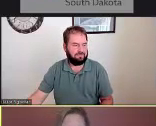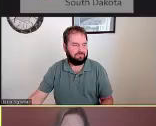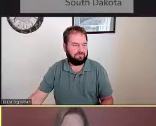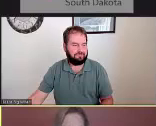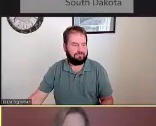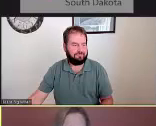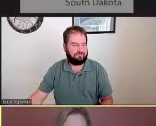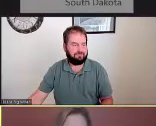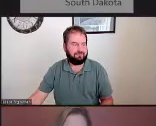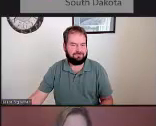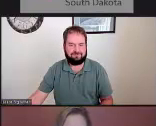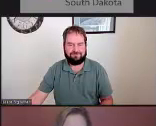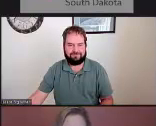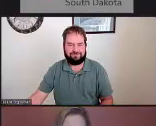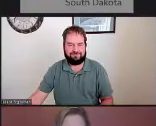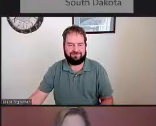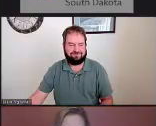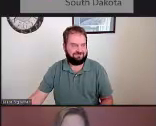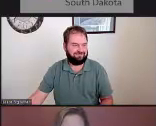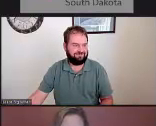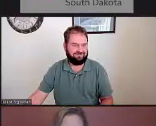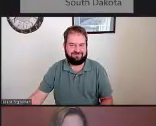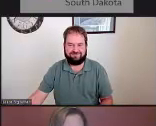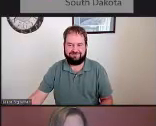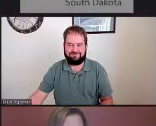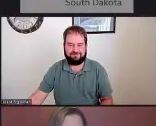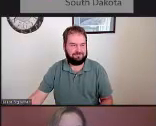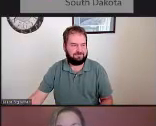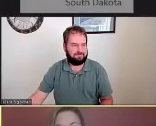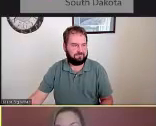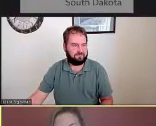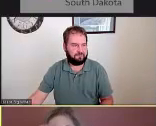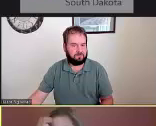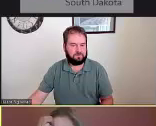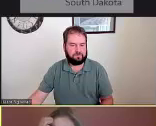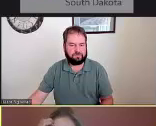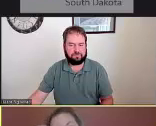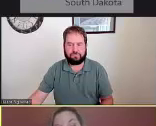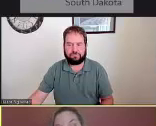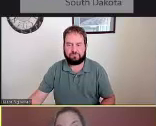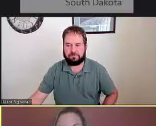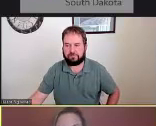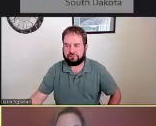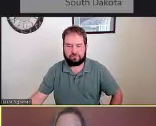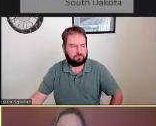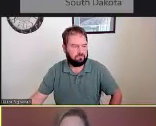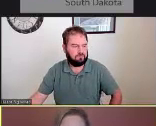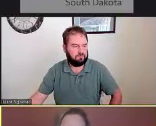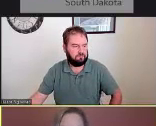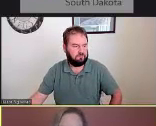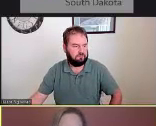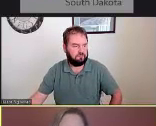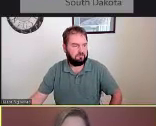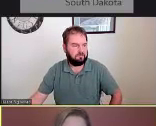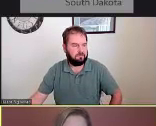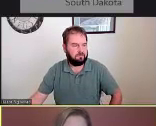always facing the camera. Let's see. It does need to be a 605 phone number. That kind of verifies